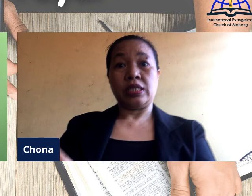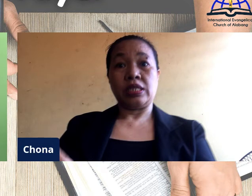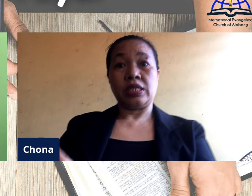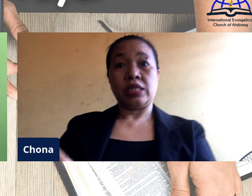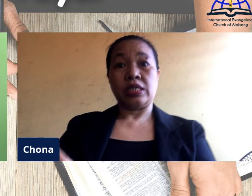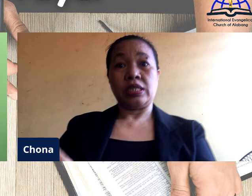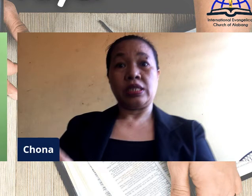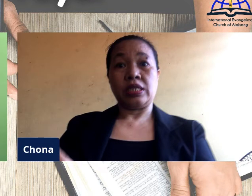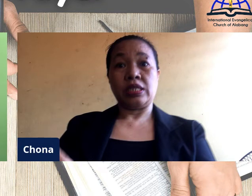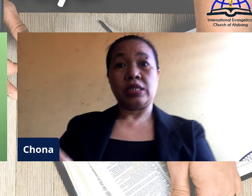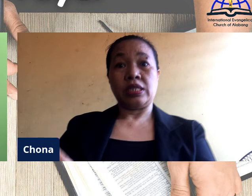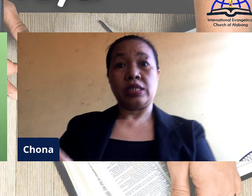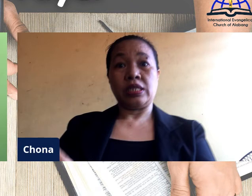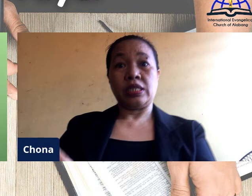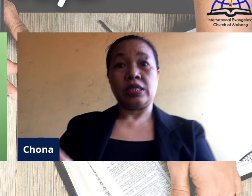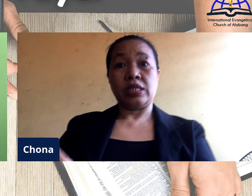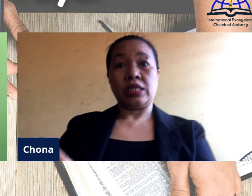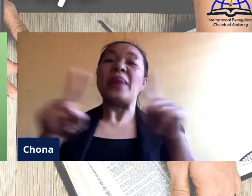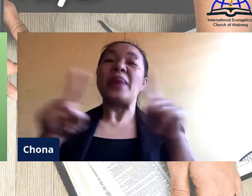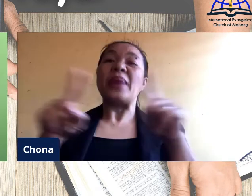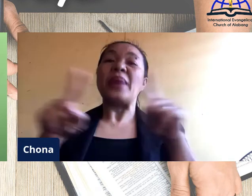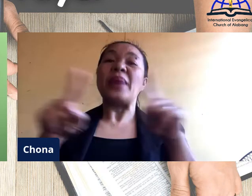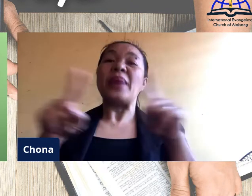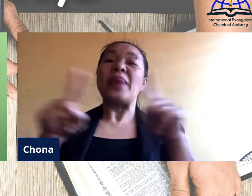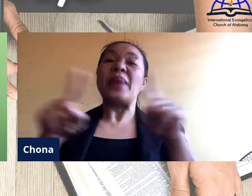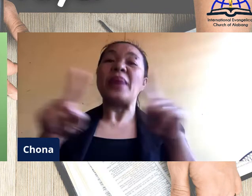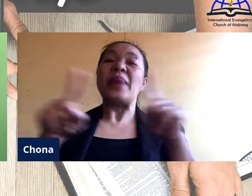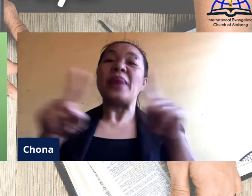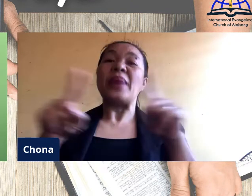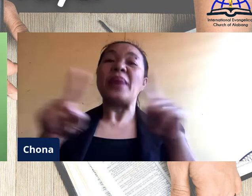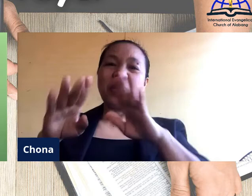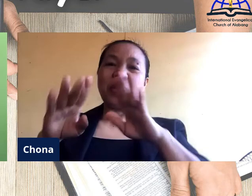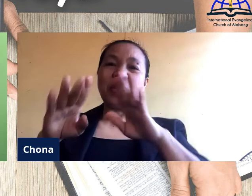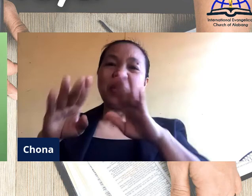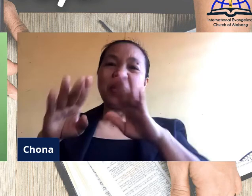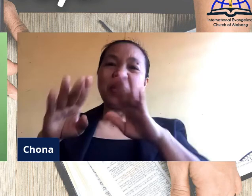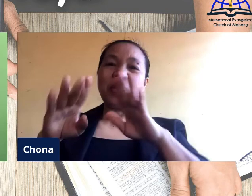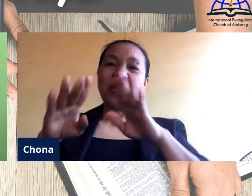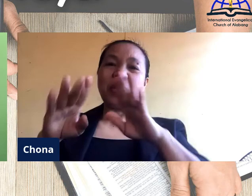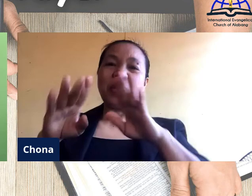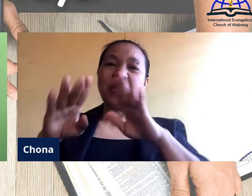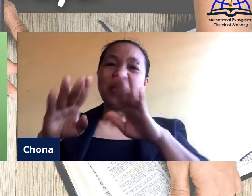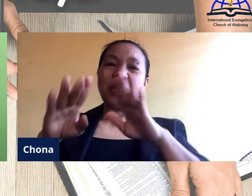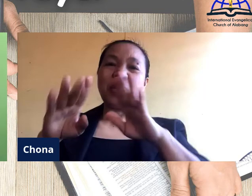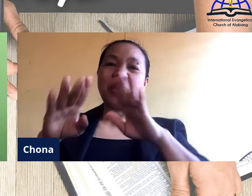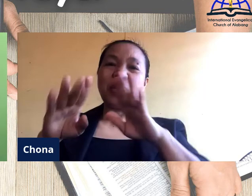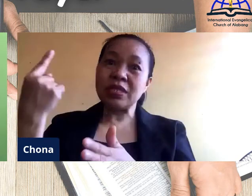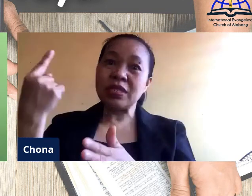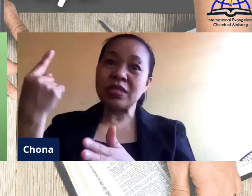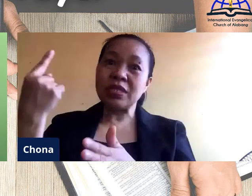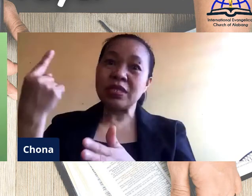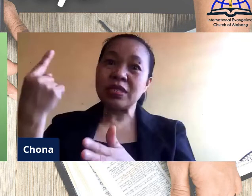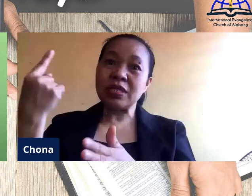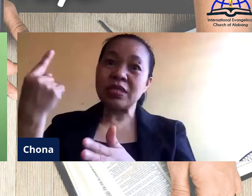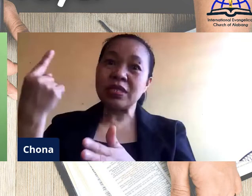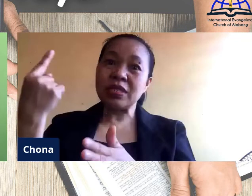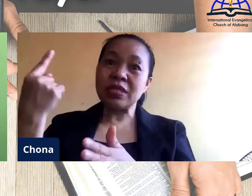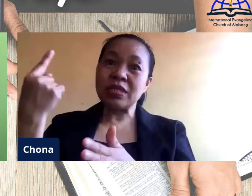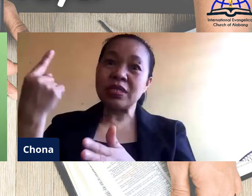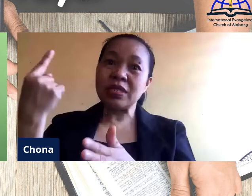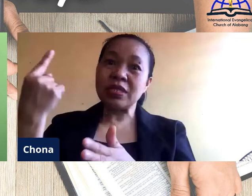destination, we lack vision. So we must remind ourselves and